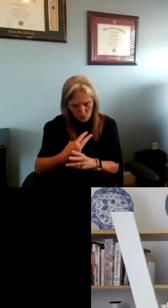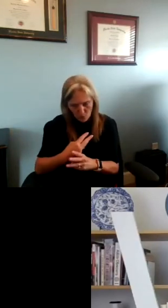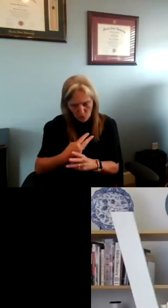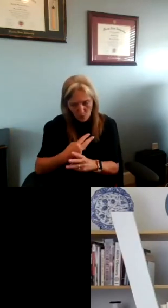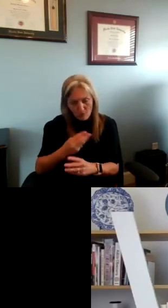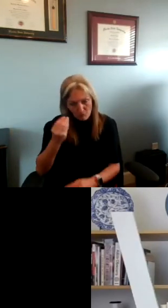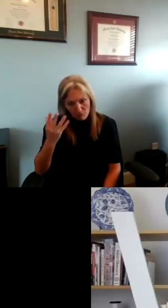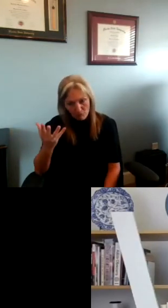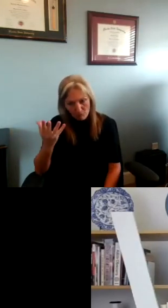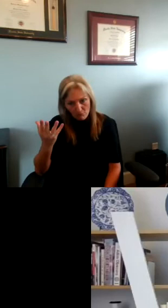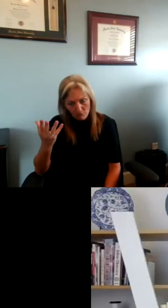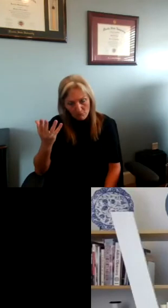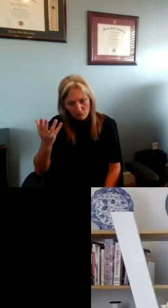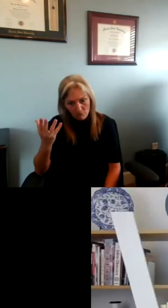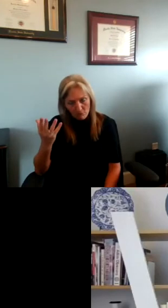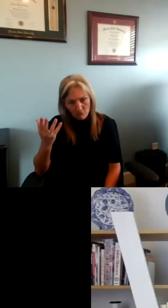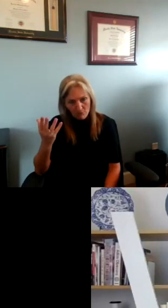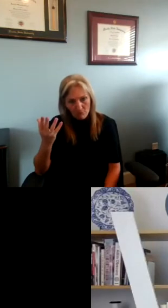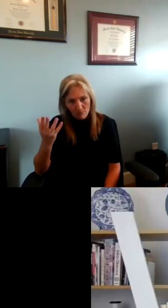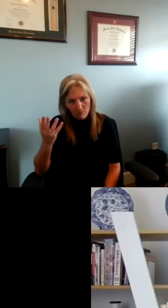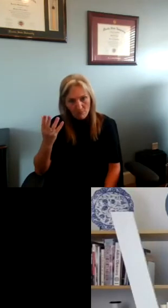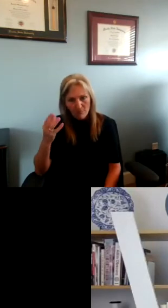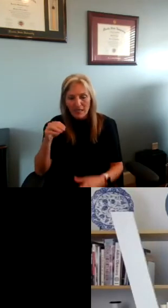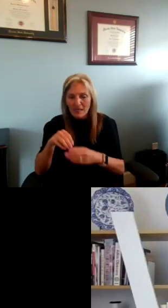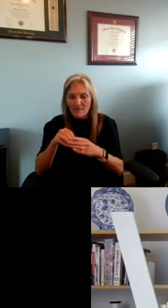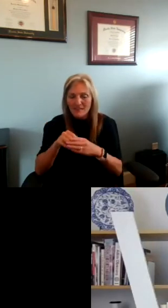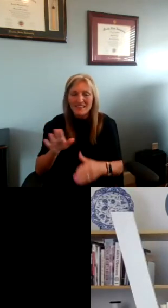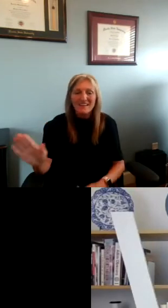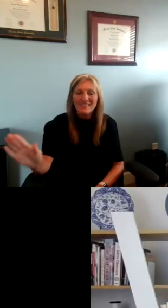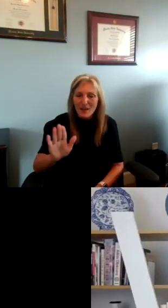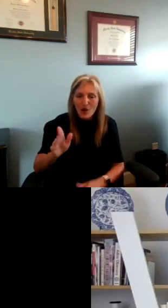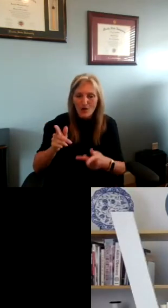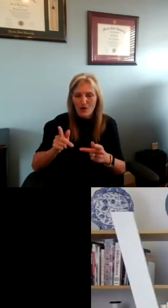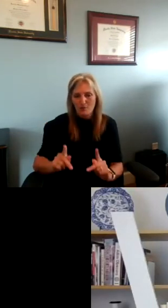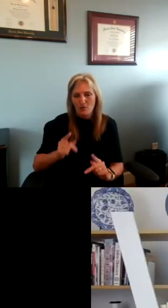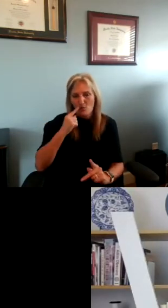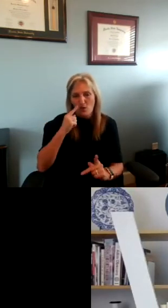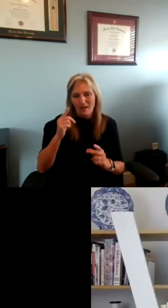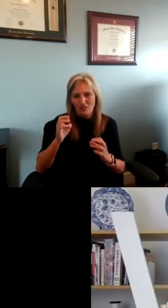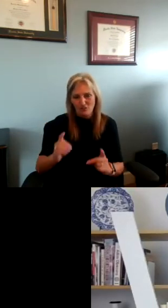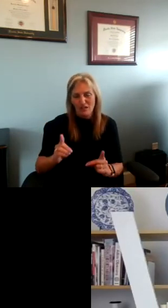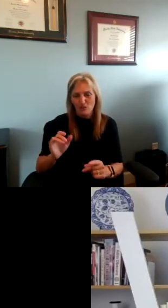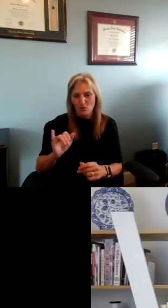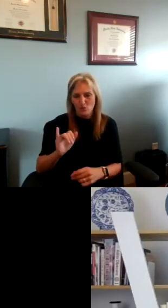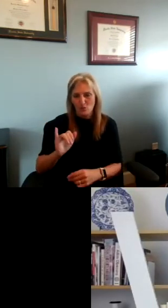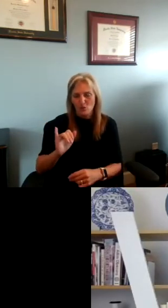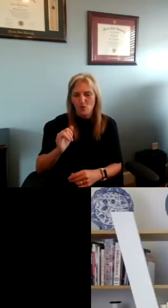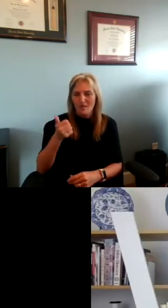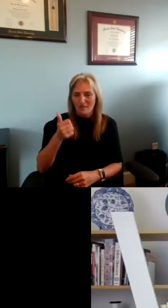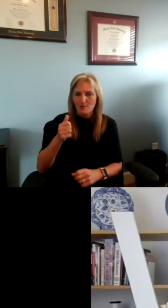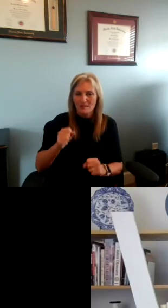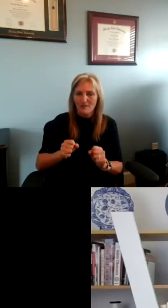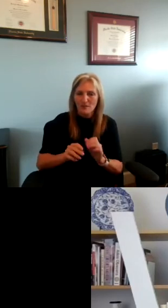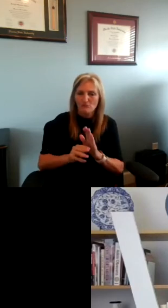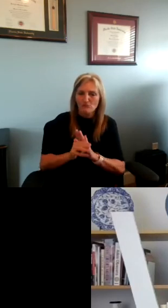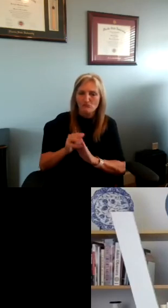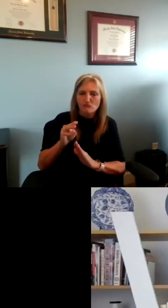there. You know, invest in their opportunity for education so that they can grow and develop.